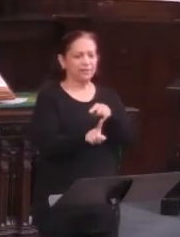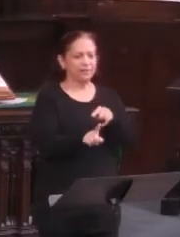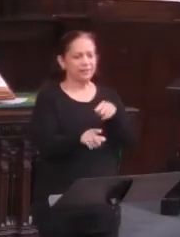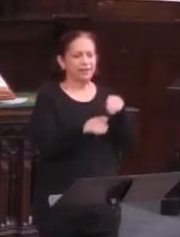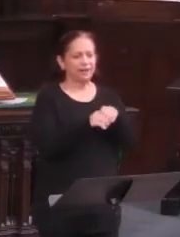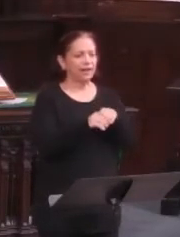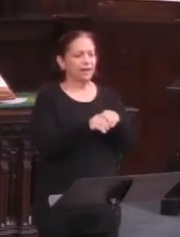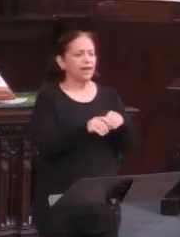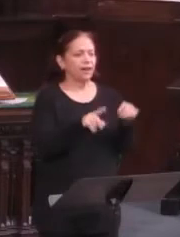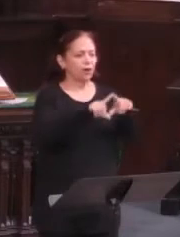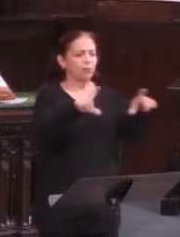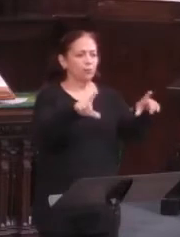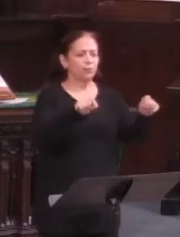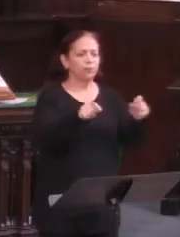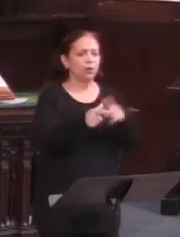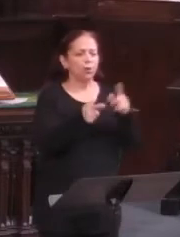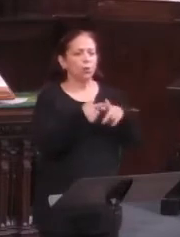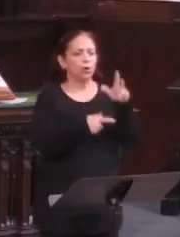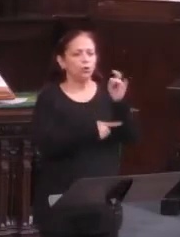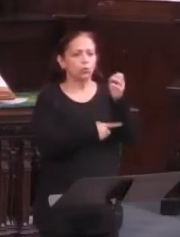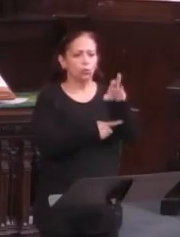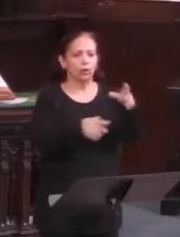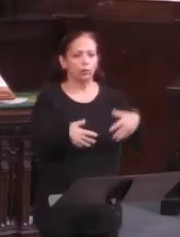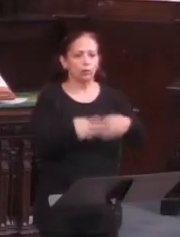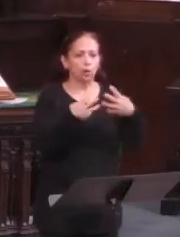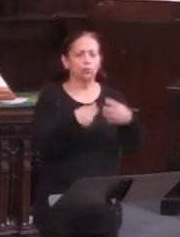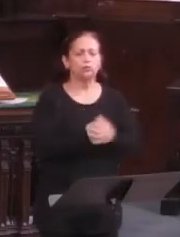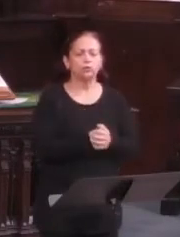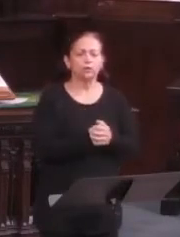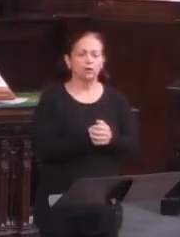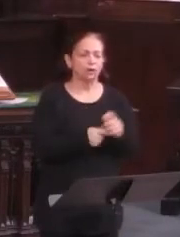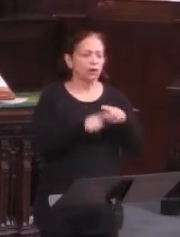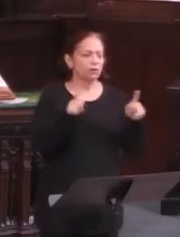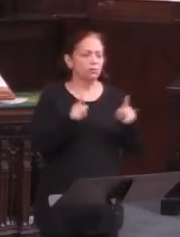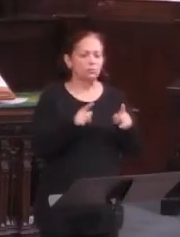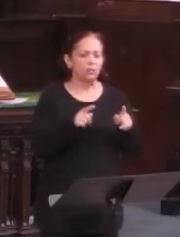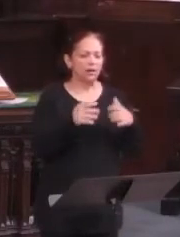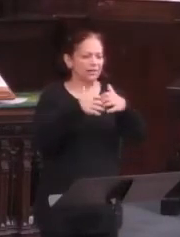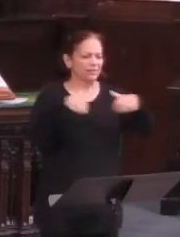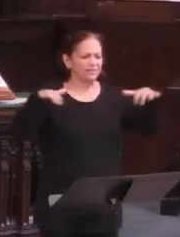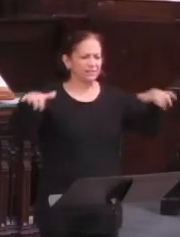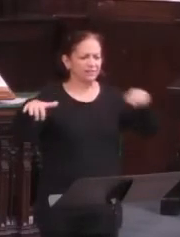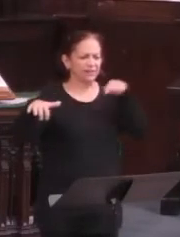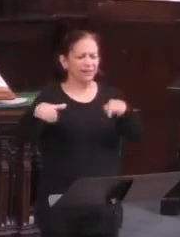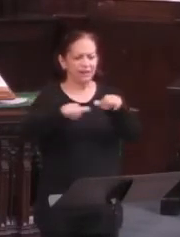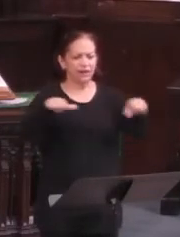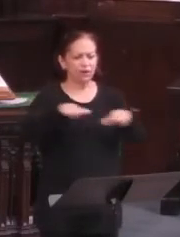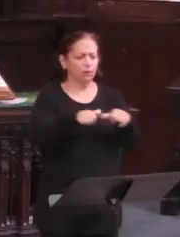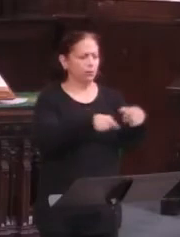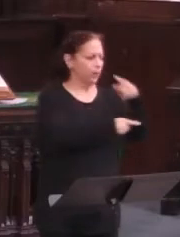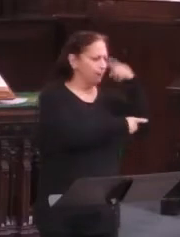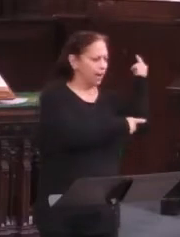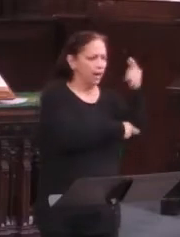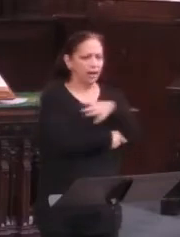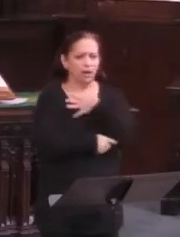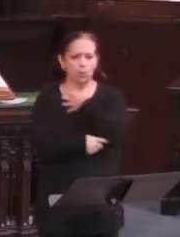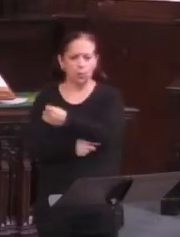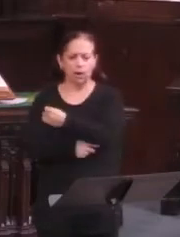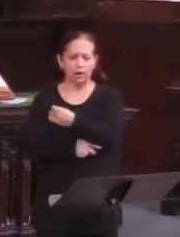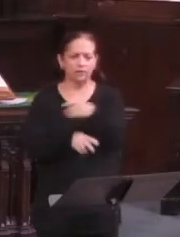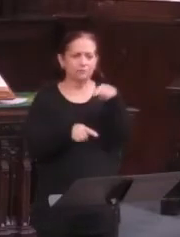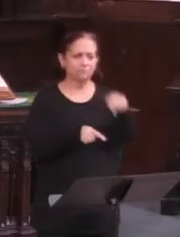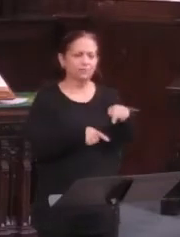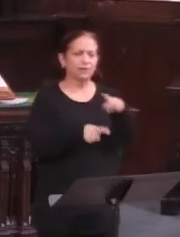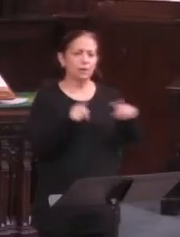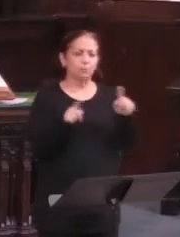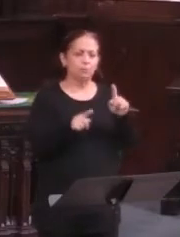post. And despite the vast gray area between black and white, patriotism is another issue that is